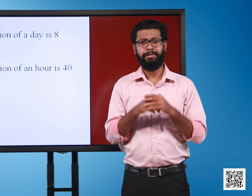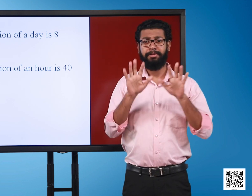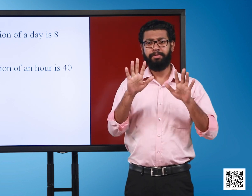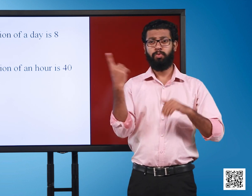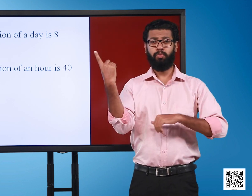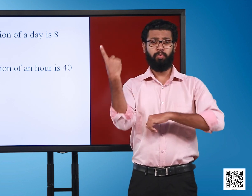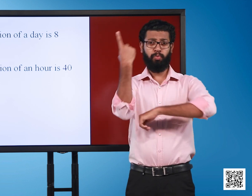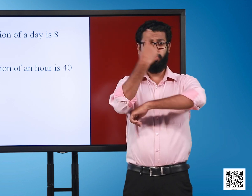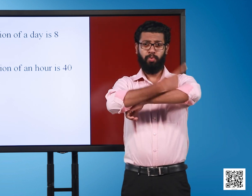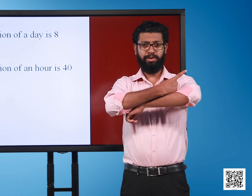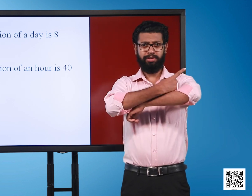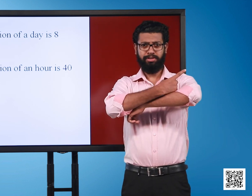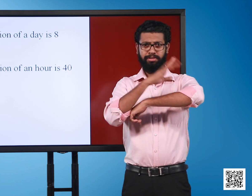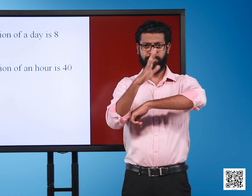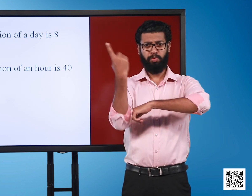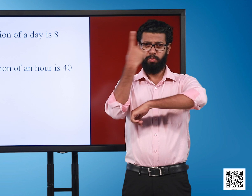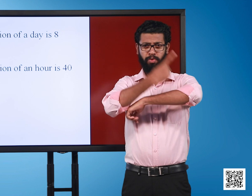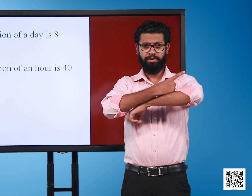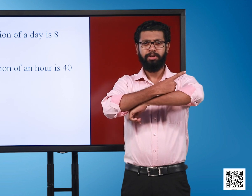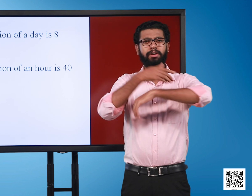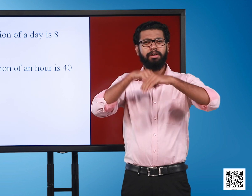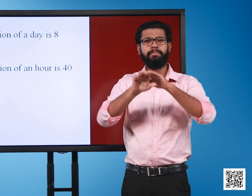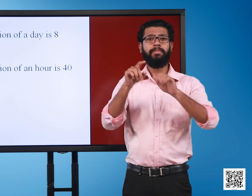What fraction of a day is 8 hours?